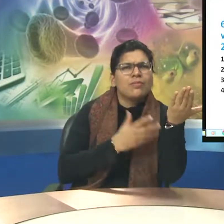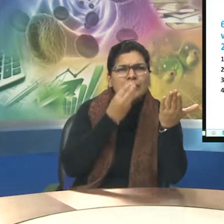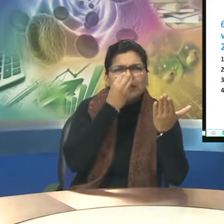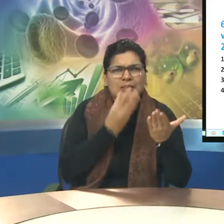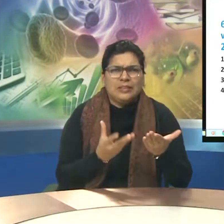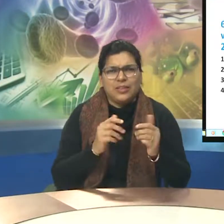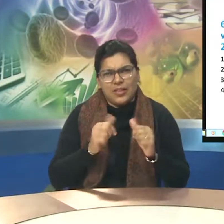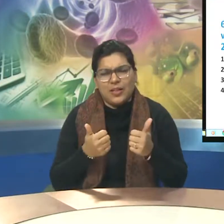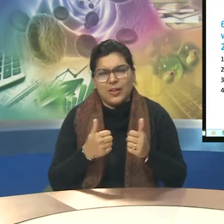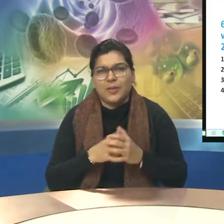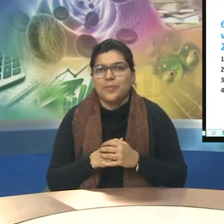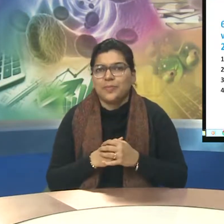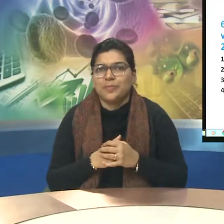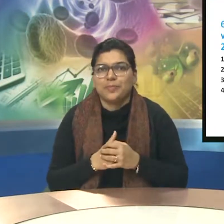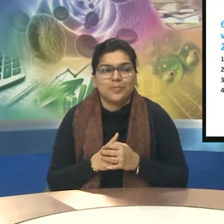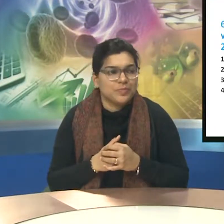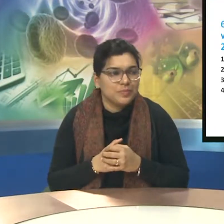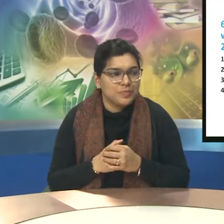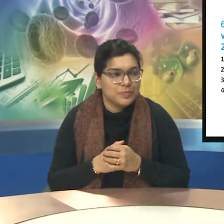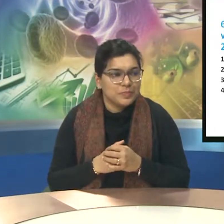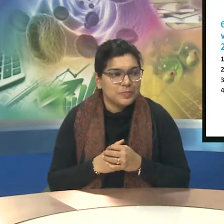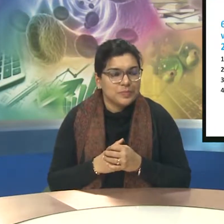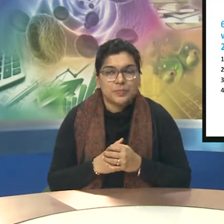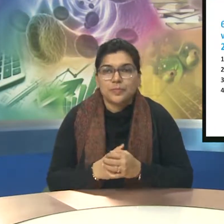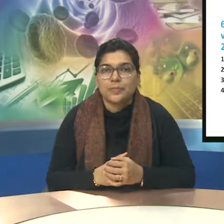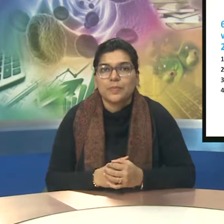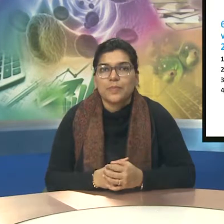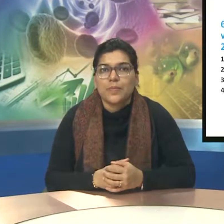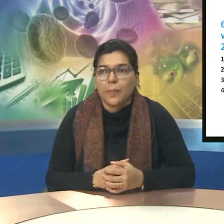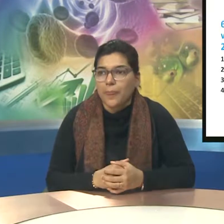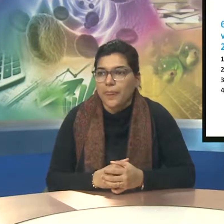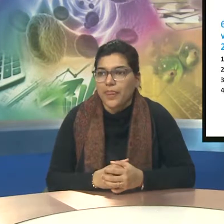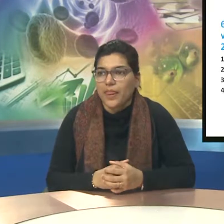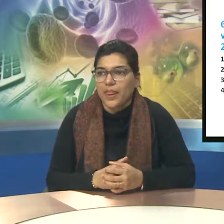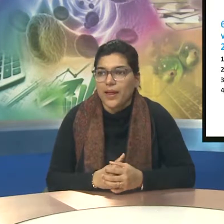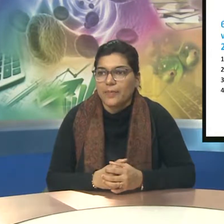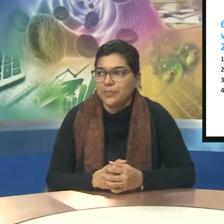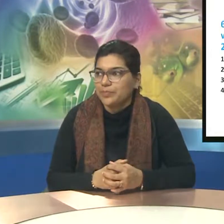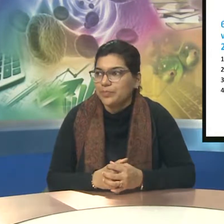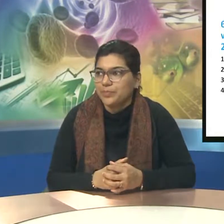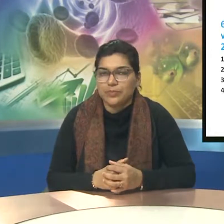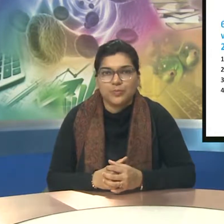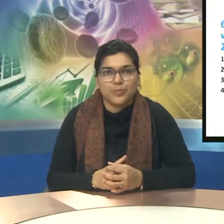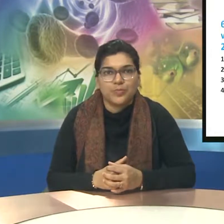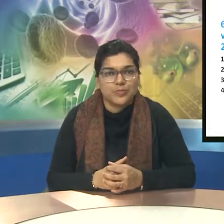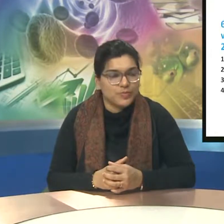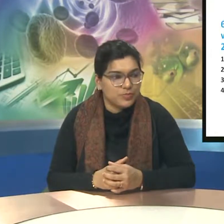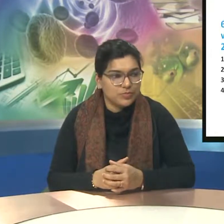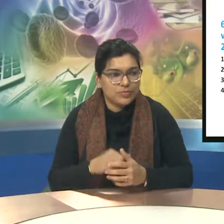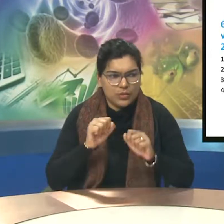possible alignments in the MS Word 2007? Please write it.